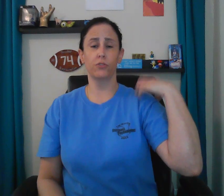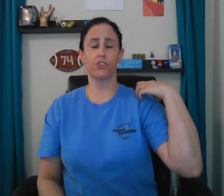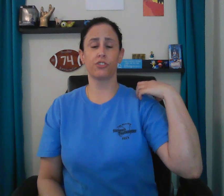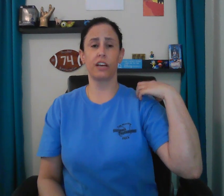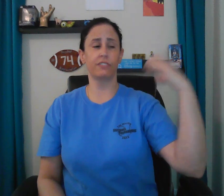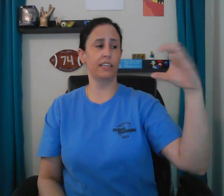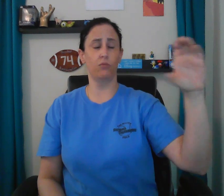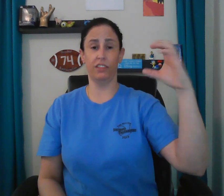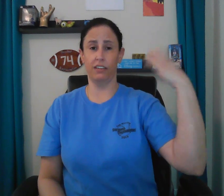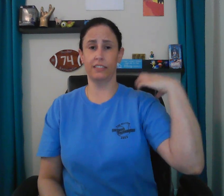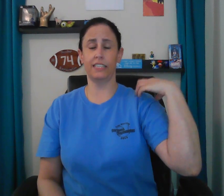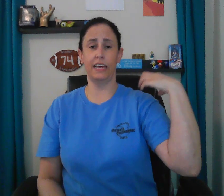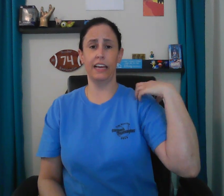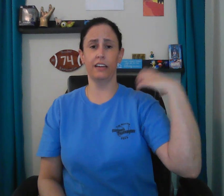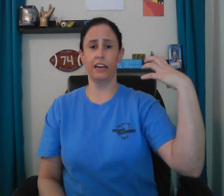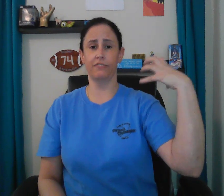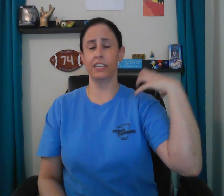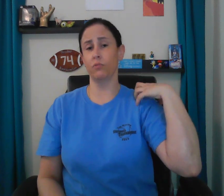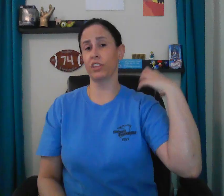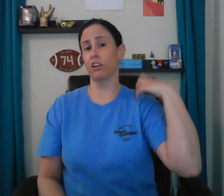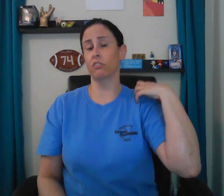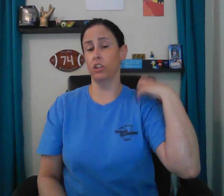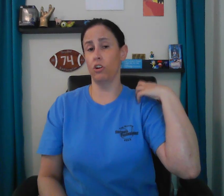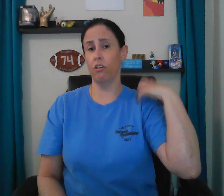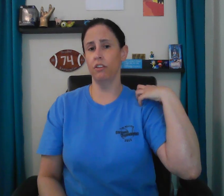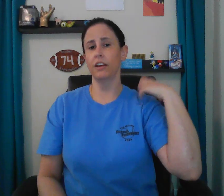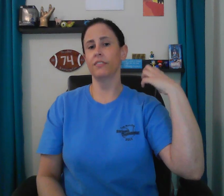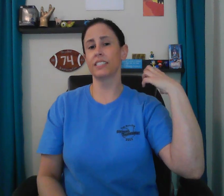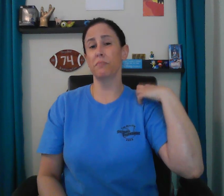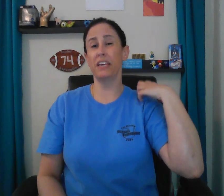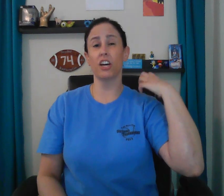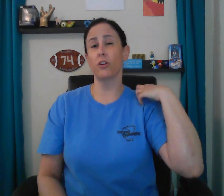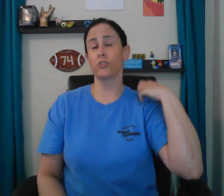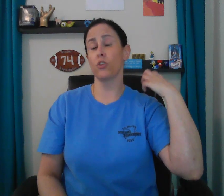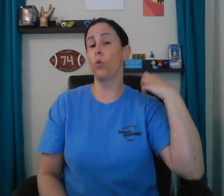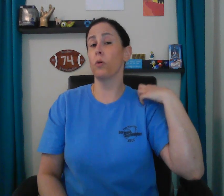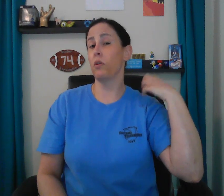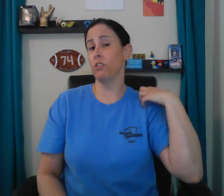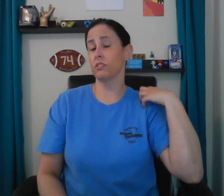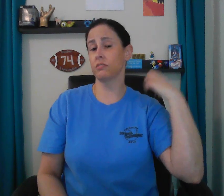Coach, I've seen it with a C hand. I've seen it with a claw. This can be coach or boss.